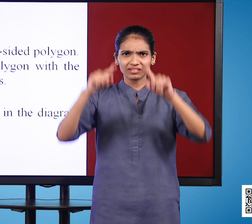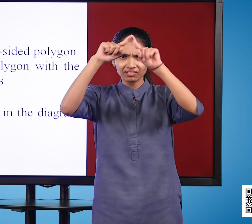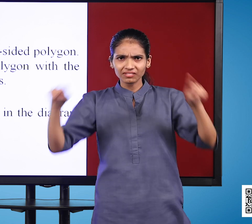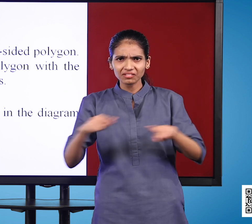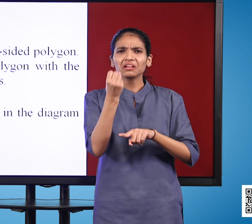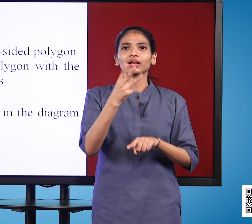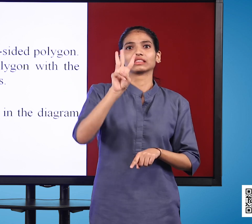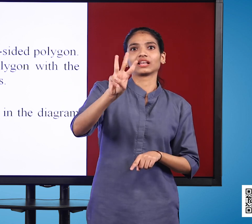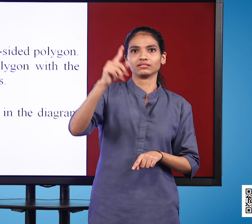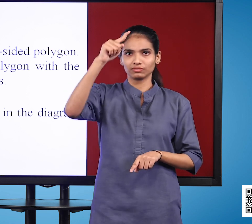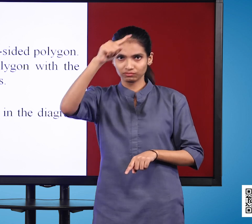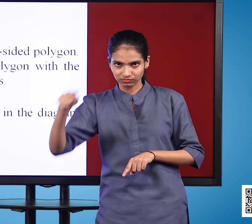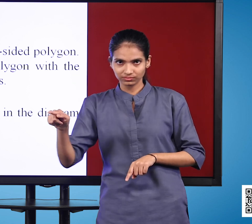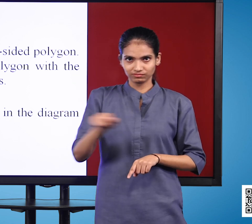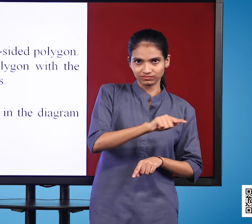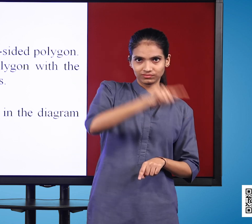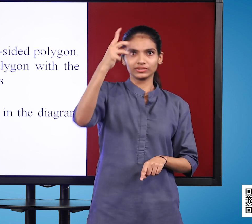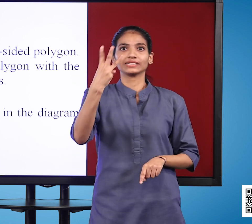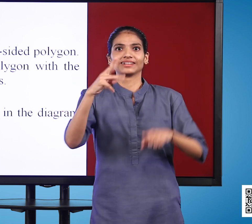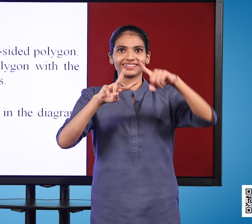A triangle is a three-sided polygon.